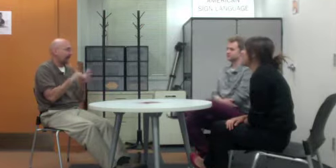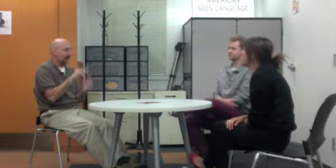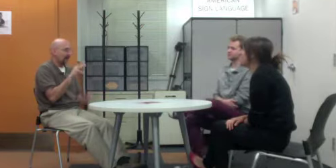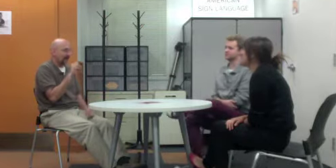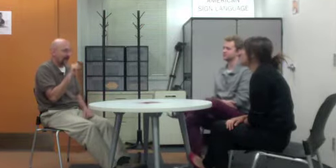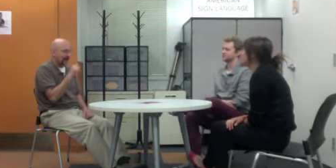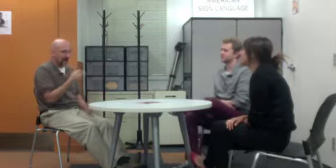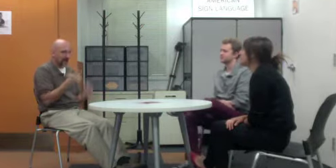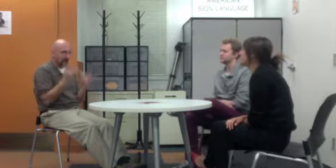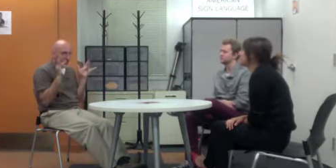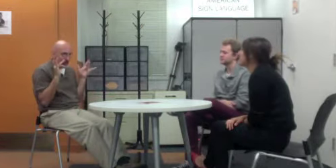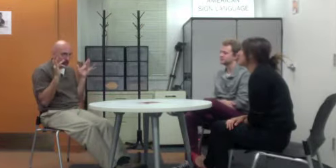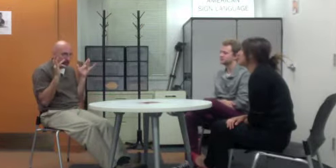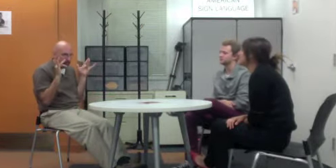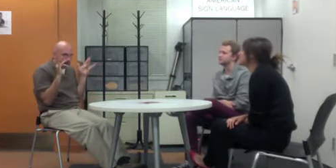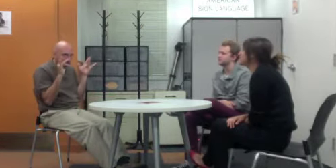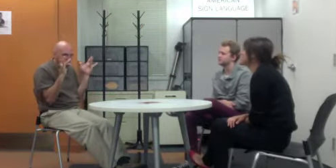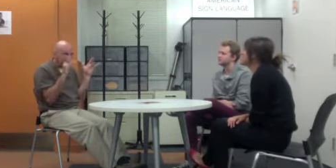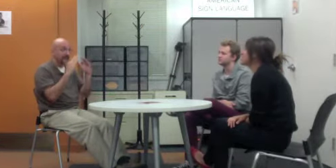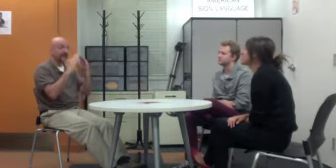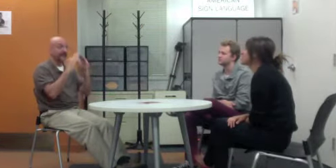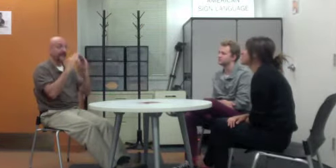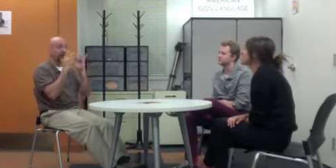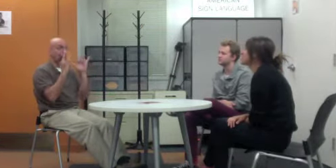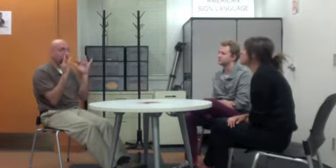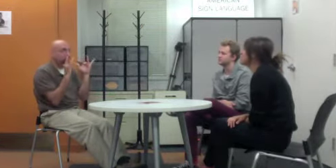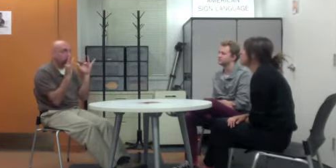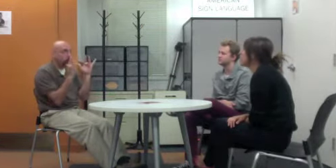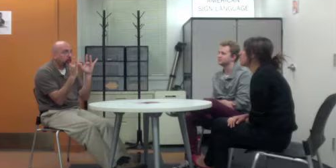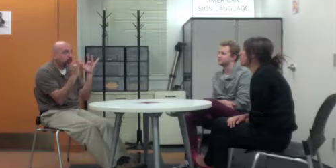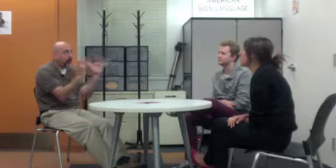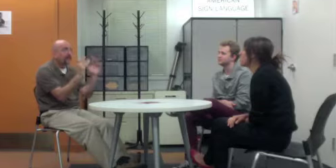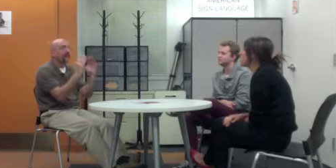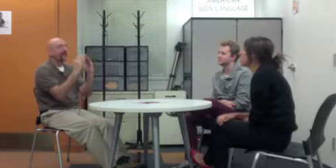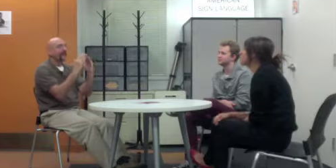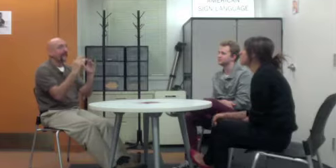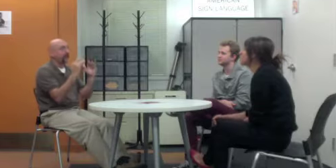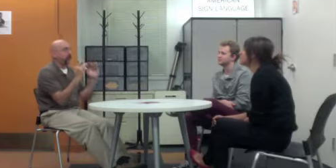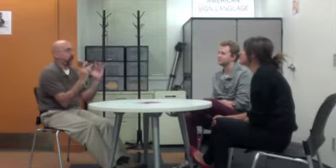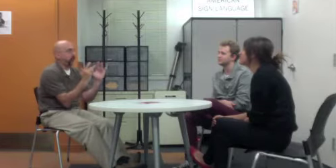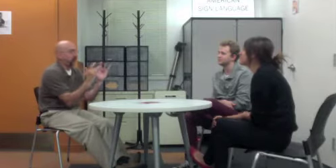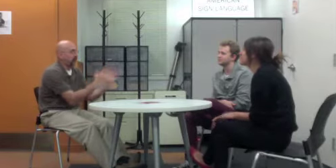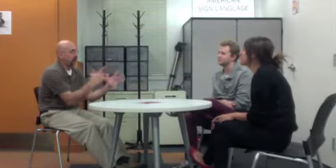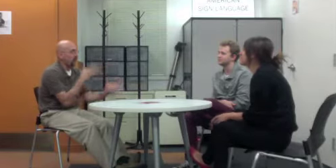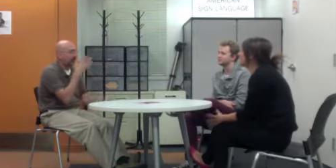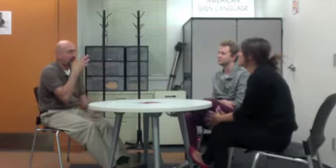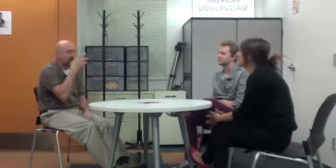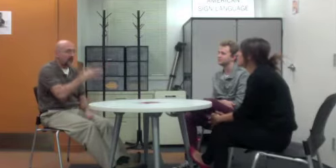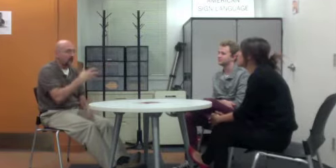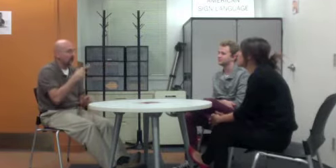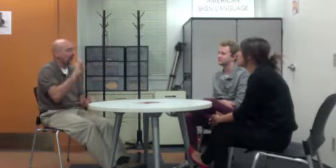hated Illinois. It's just in the middle of nowhere. All the towns are just completely boring.